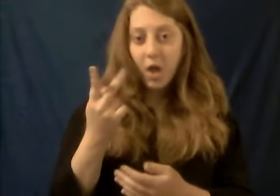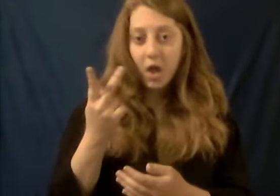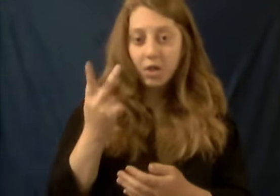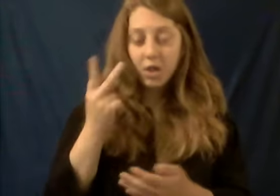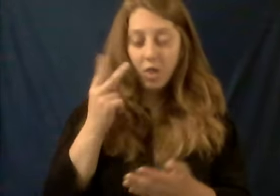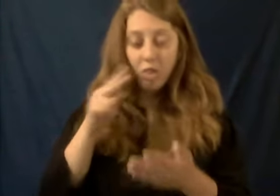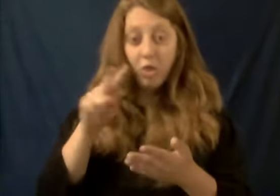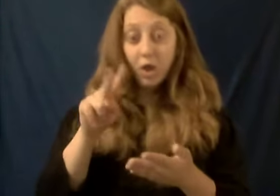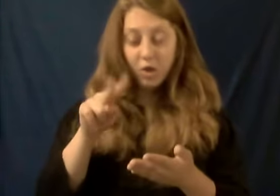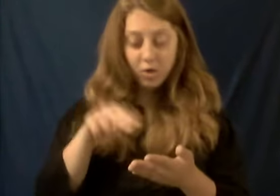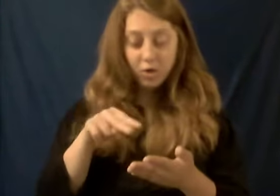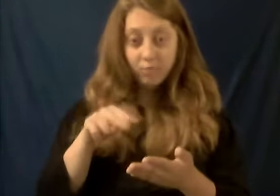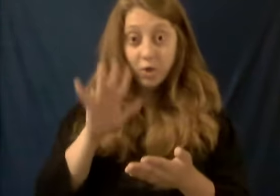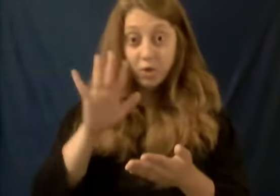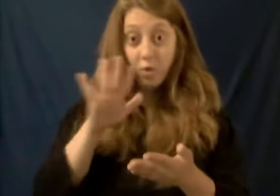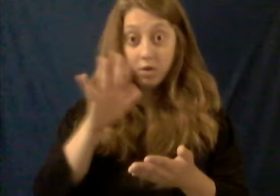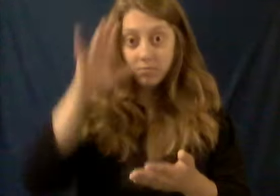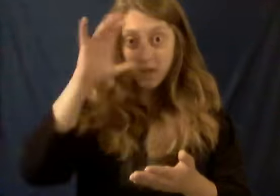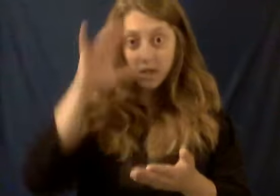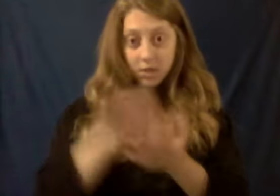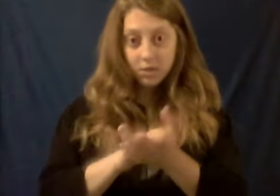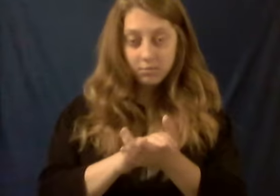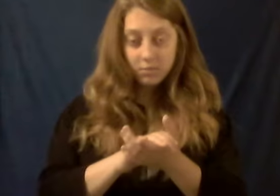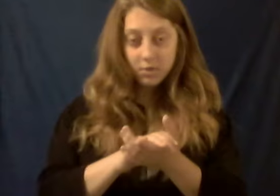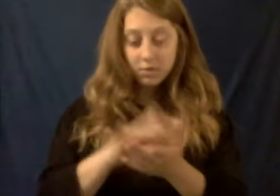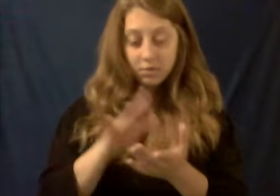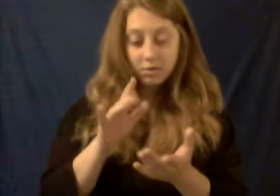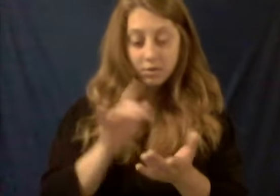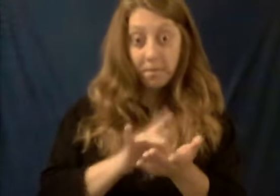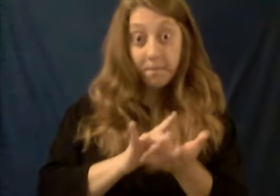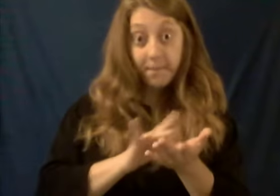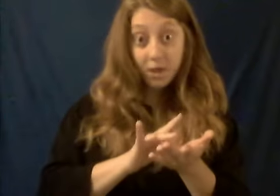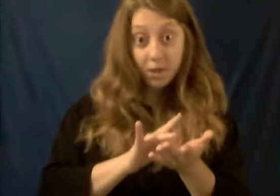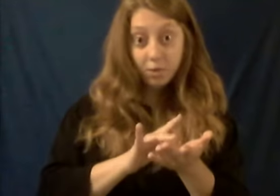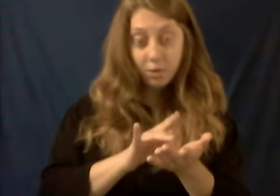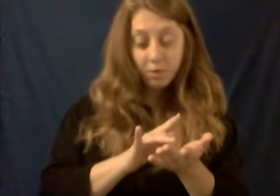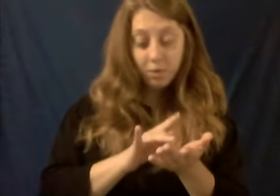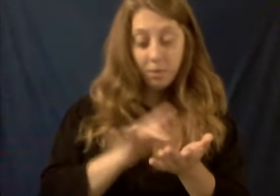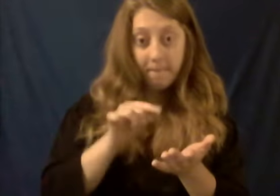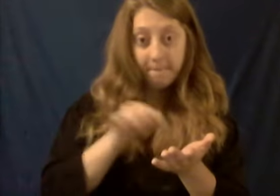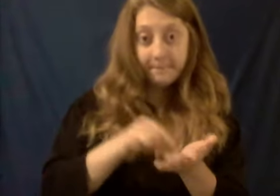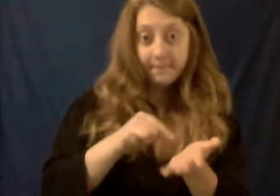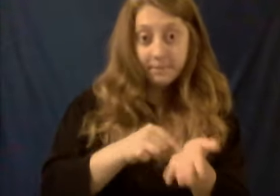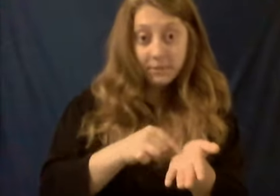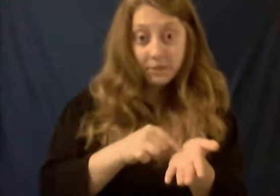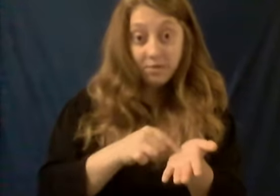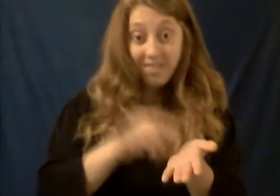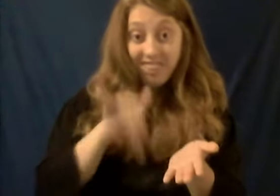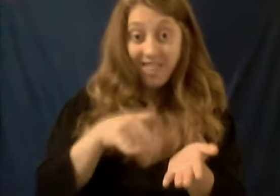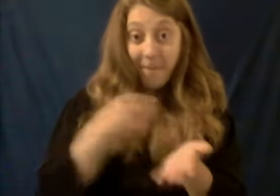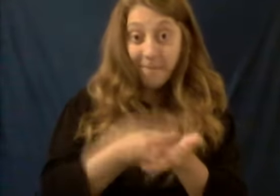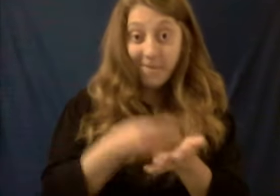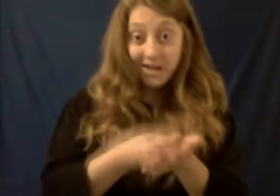bills to help you with that because that's income that you're putting to that where you're not needing to buy other extra things.